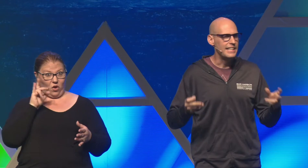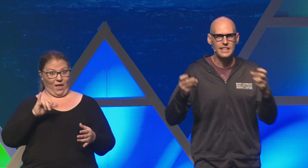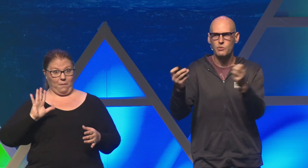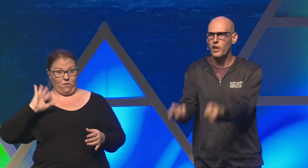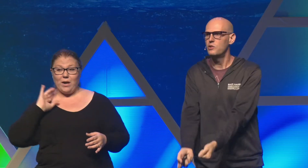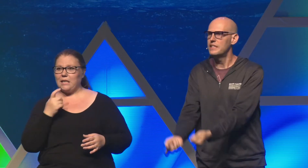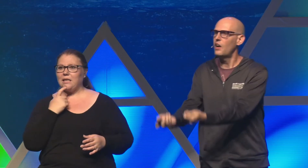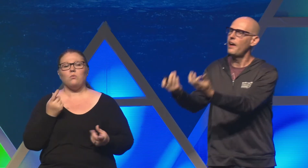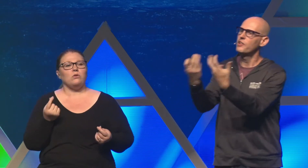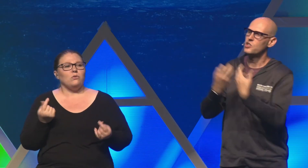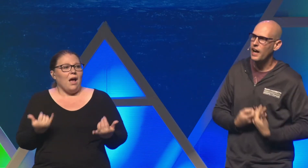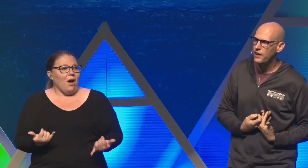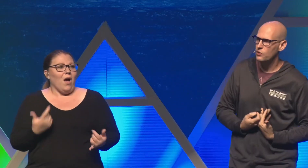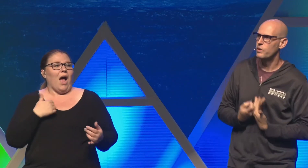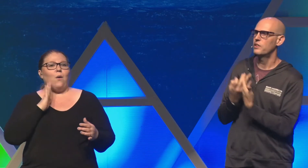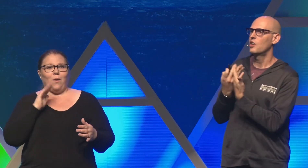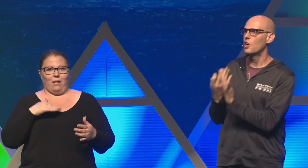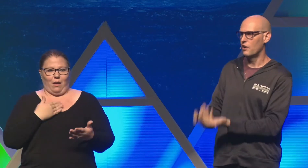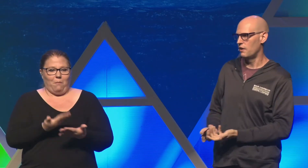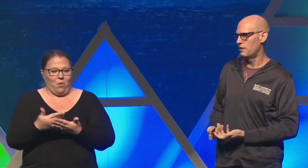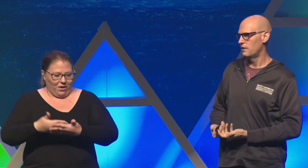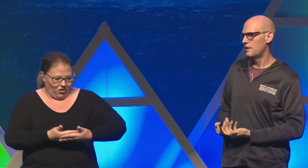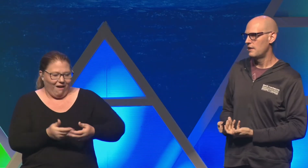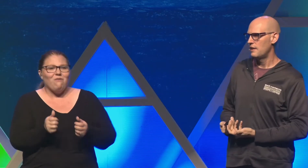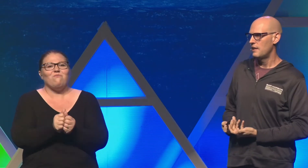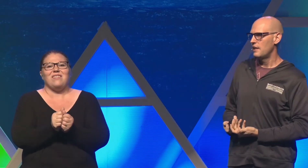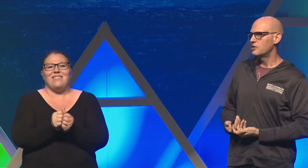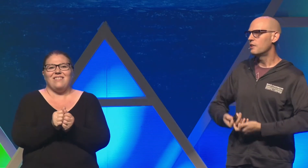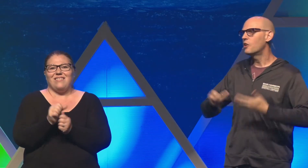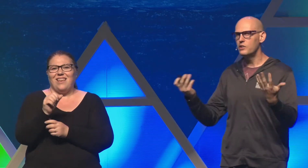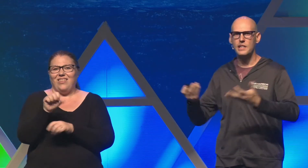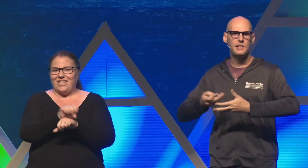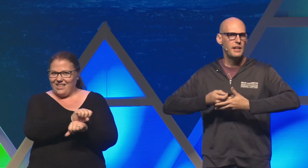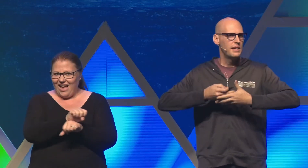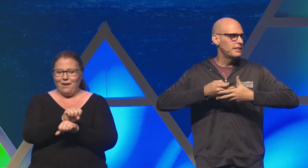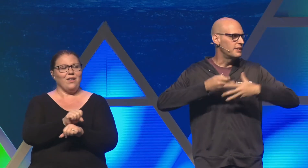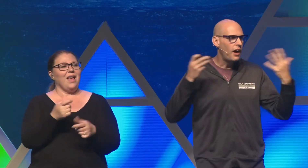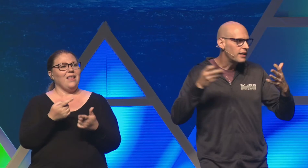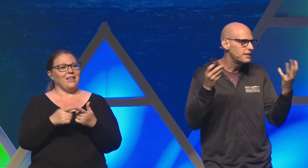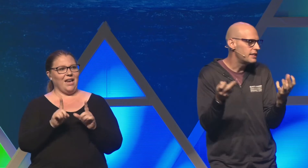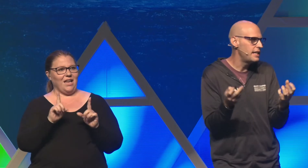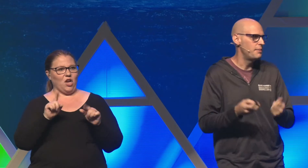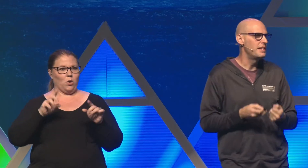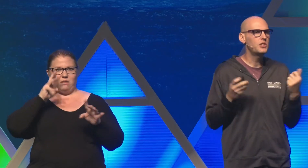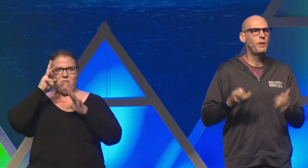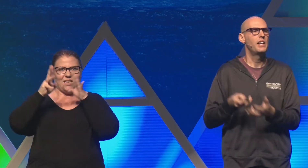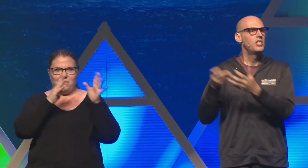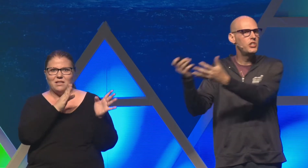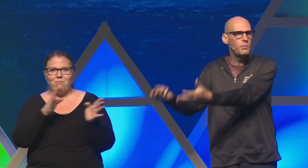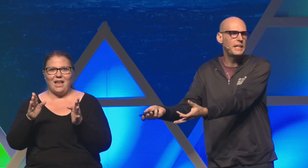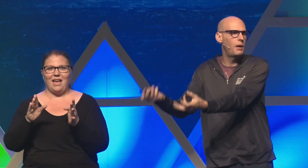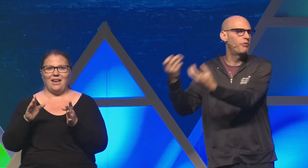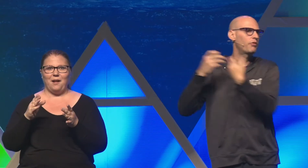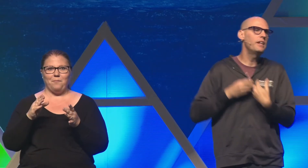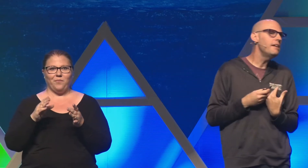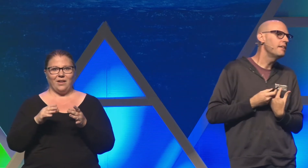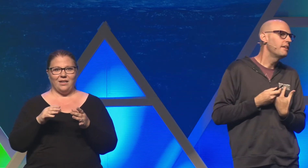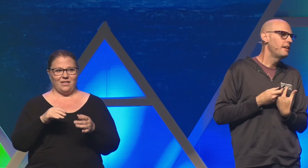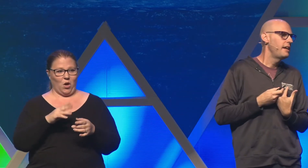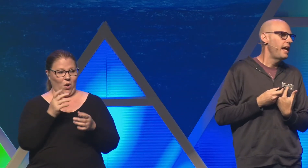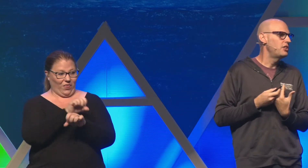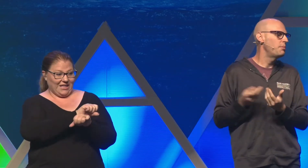And he says, what I'll do is then I'll have a child with her. And so he goes and he concocts this scheme. And this way, she'll become